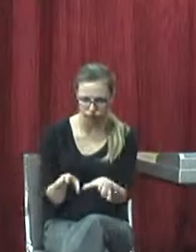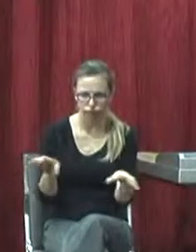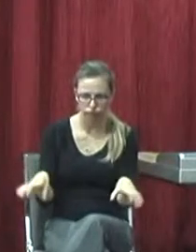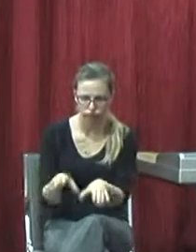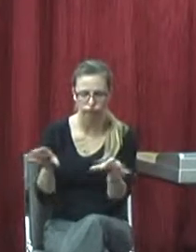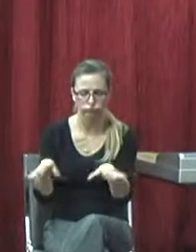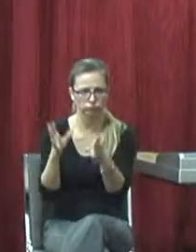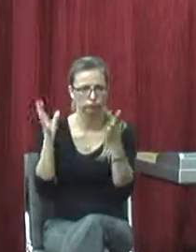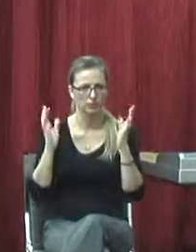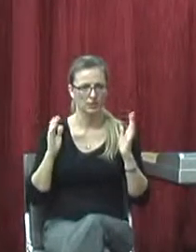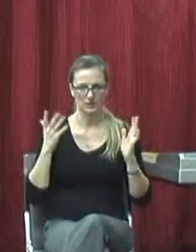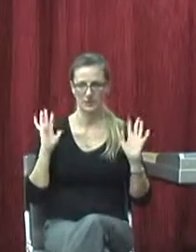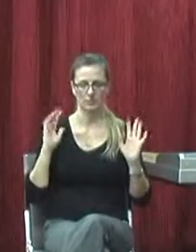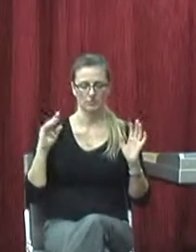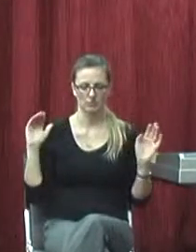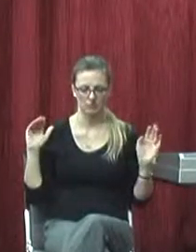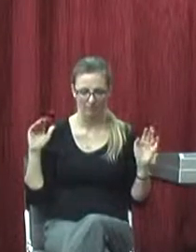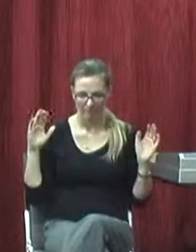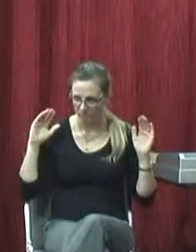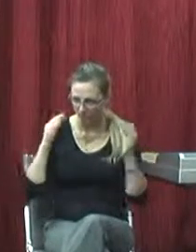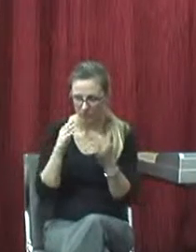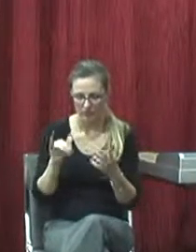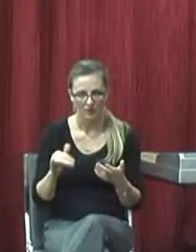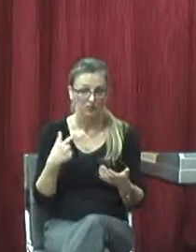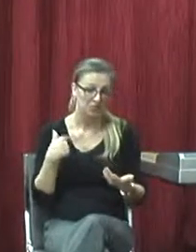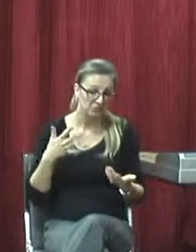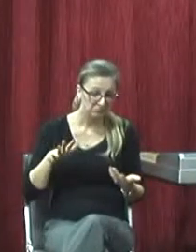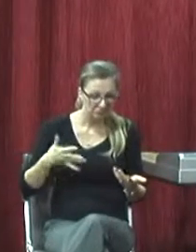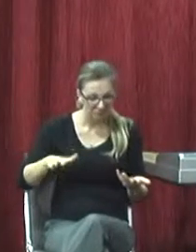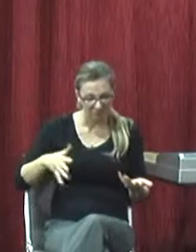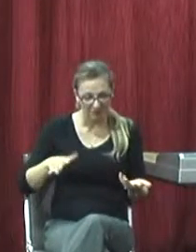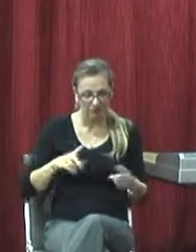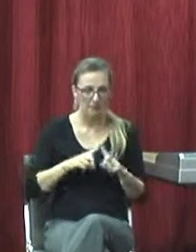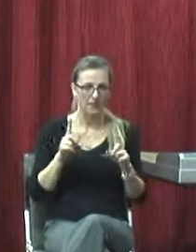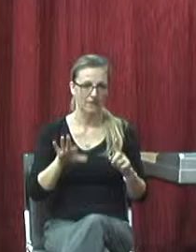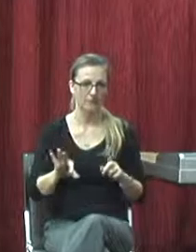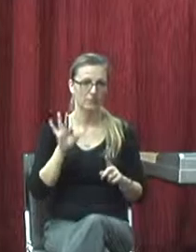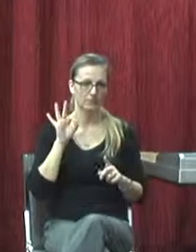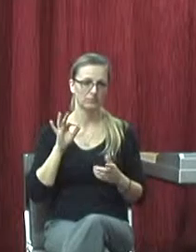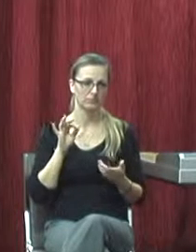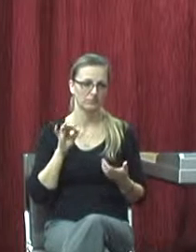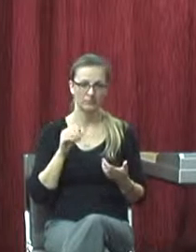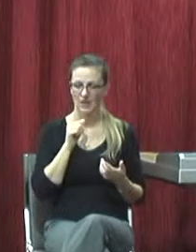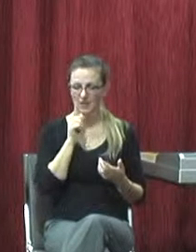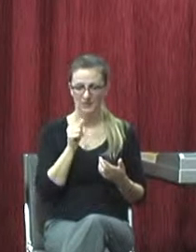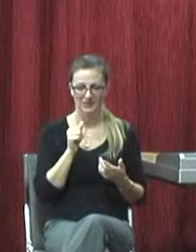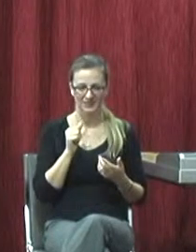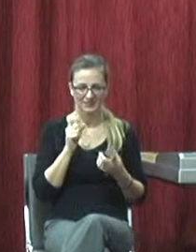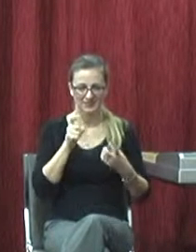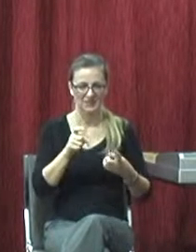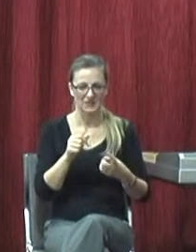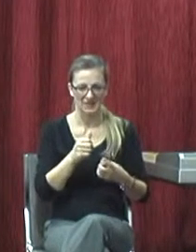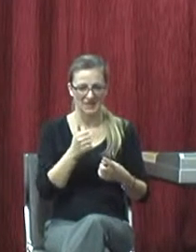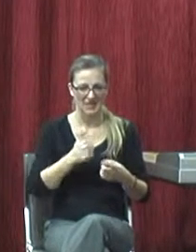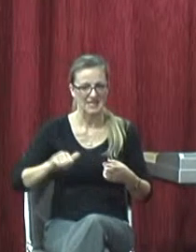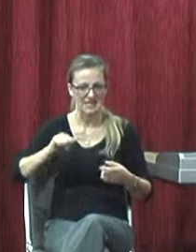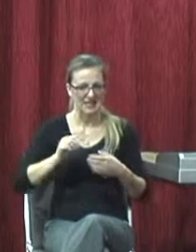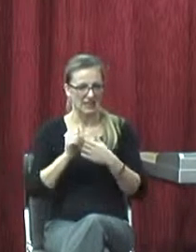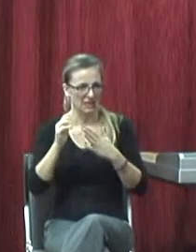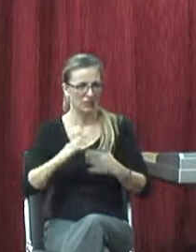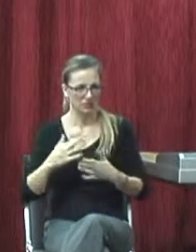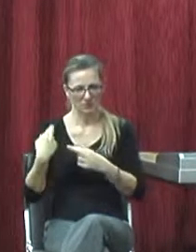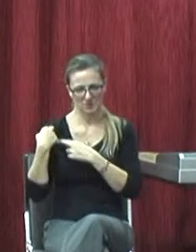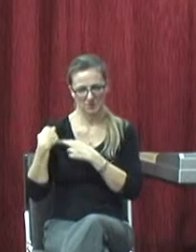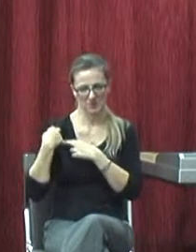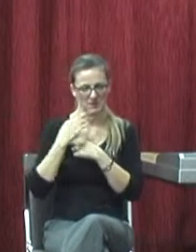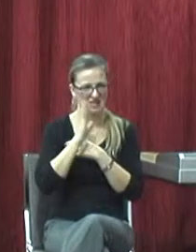performing. And I did okay, but I found I wasn't given any leadership responsibility. That